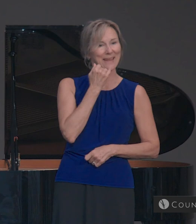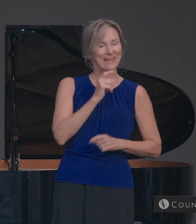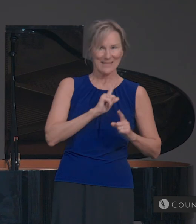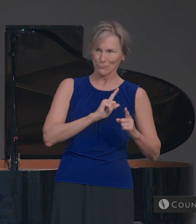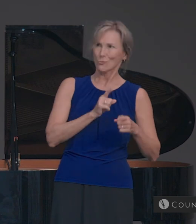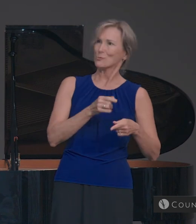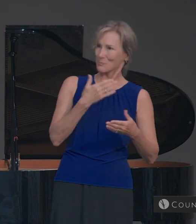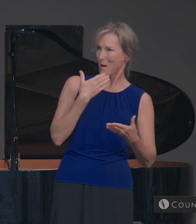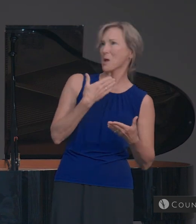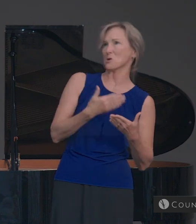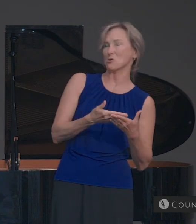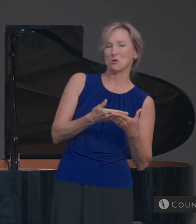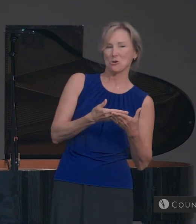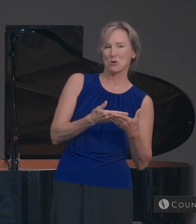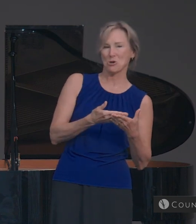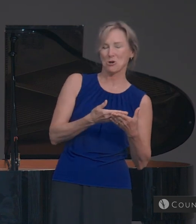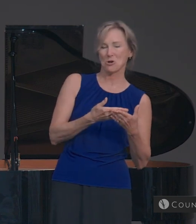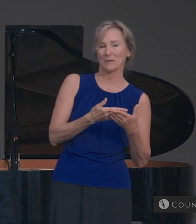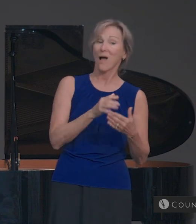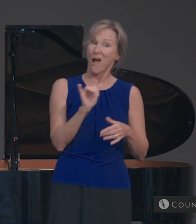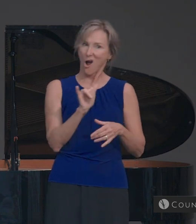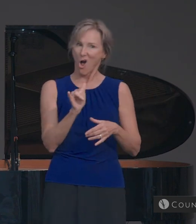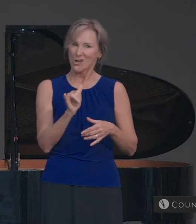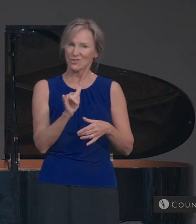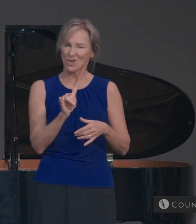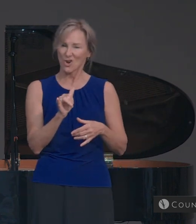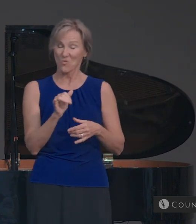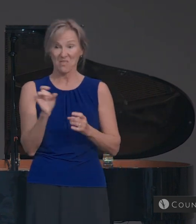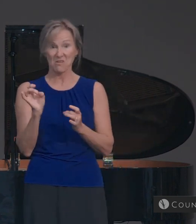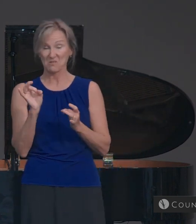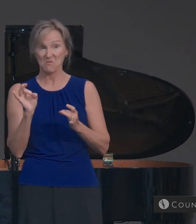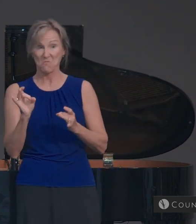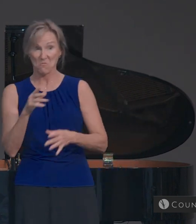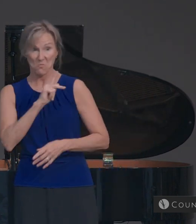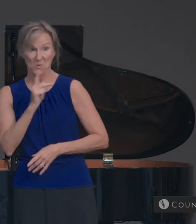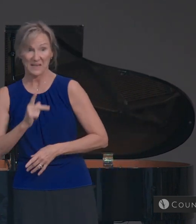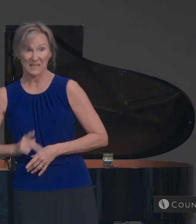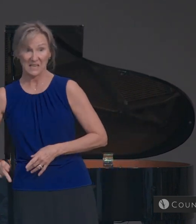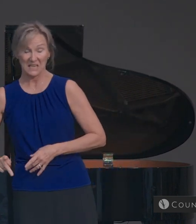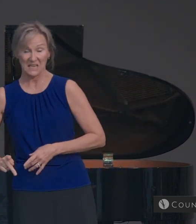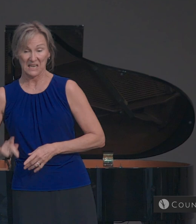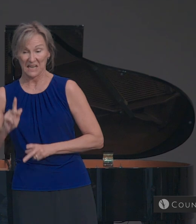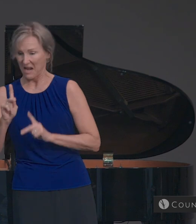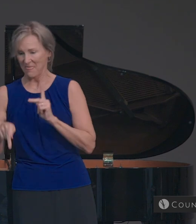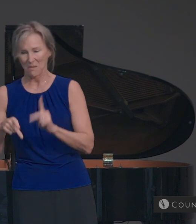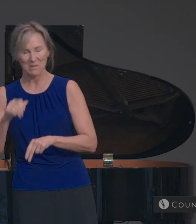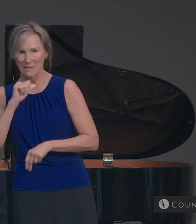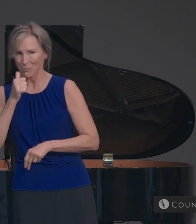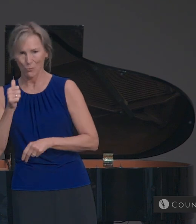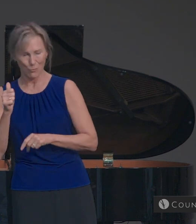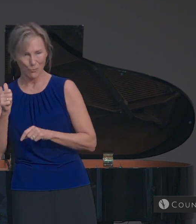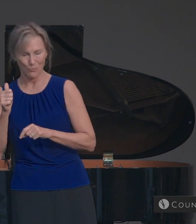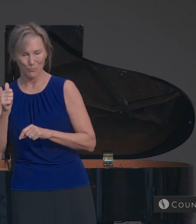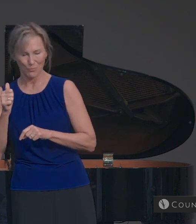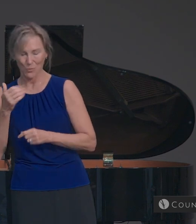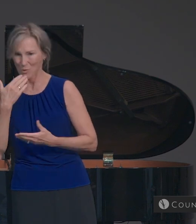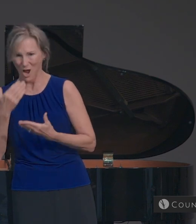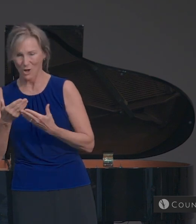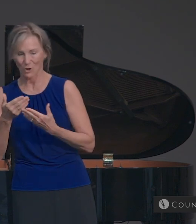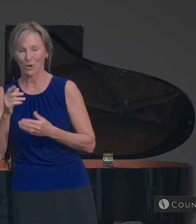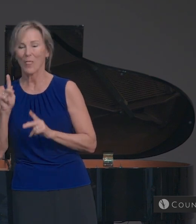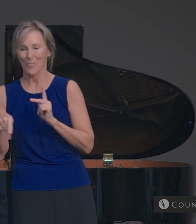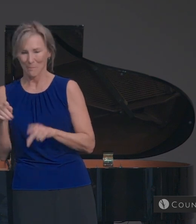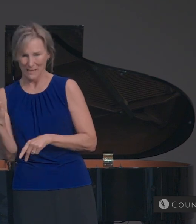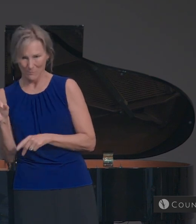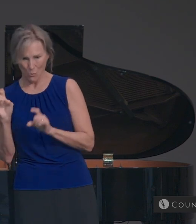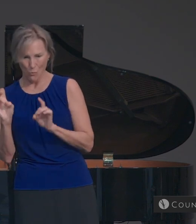well. Conversely, when there was not a godly king, the people were not godly. And this invited the